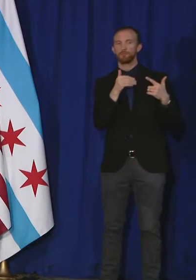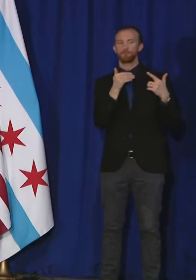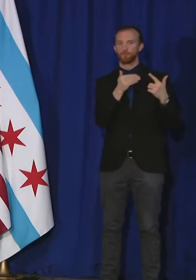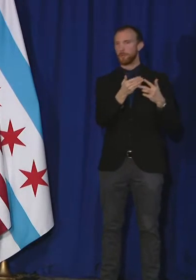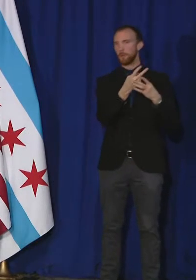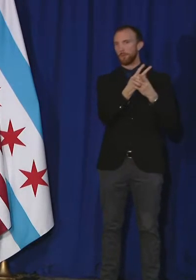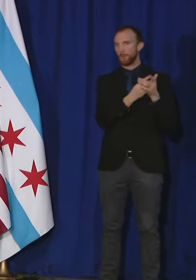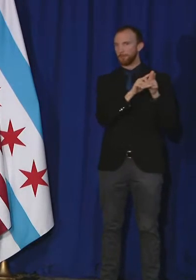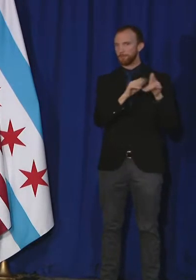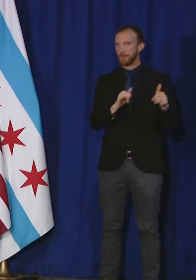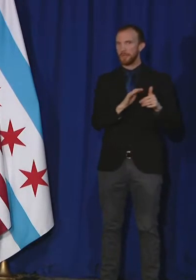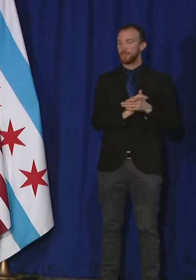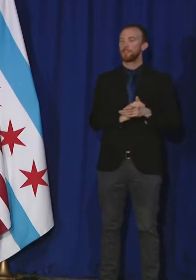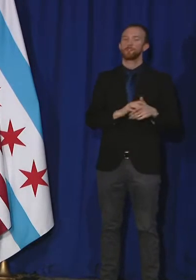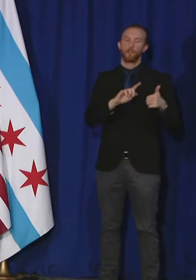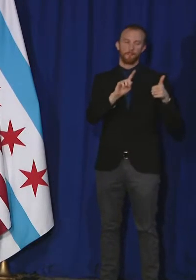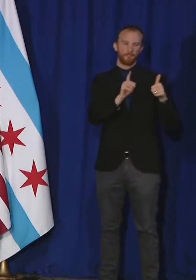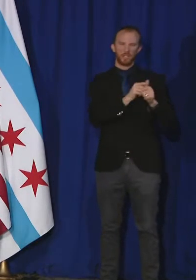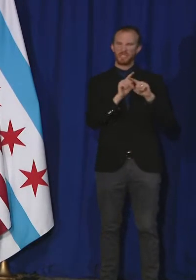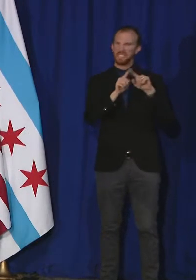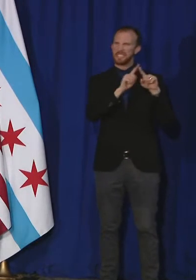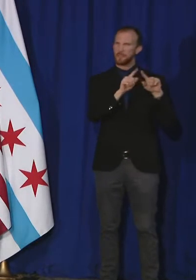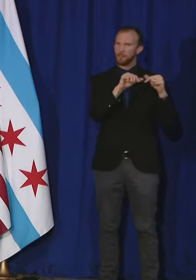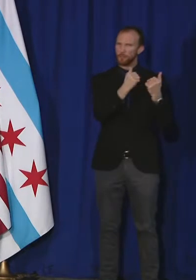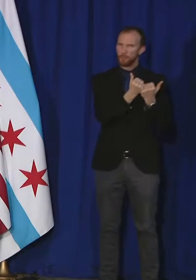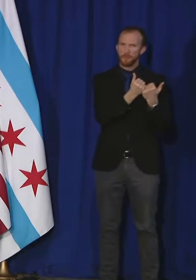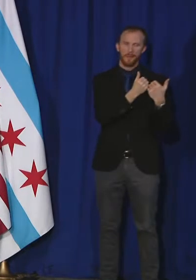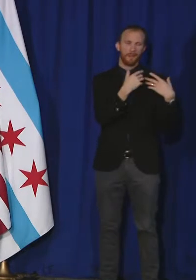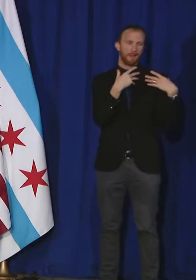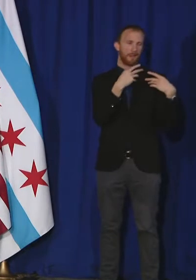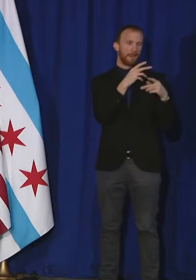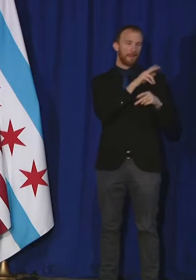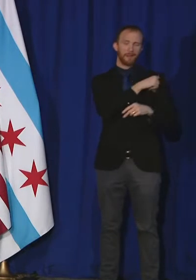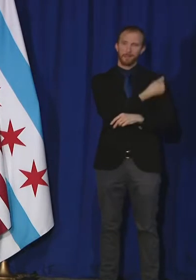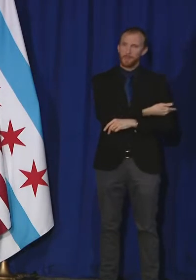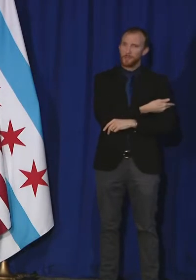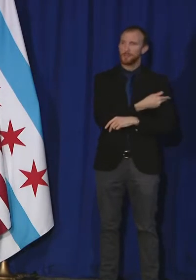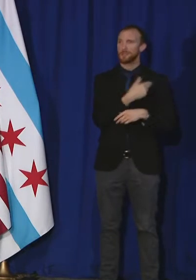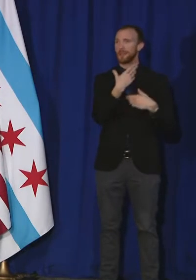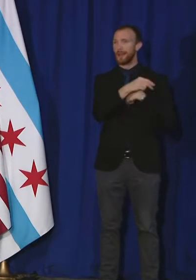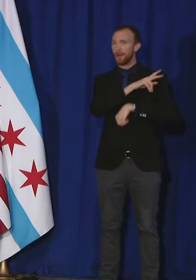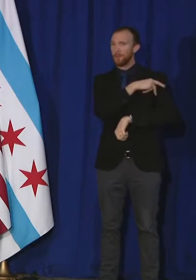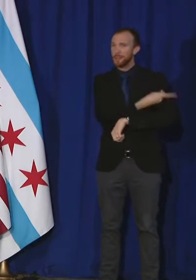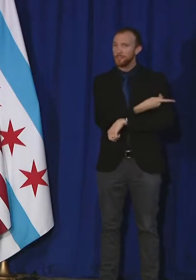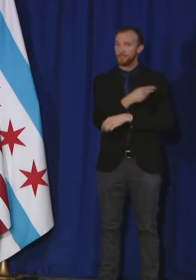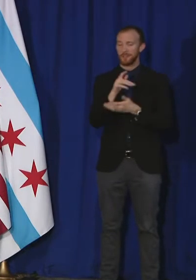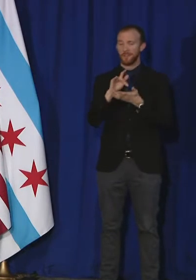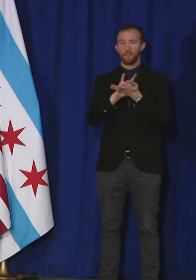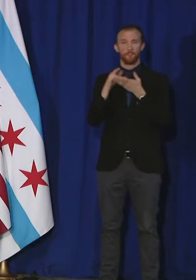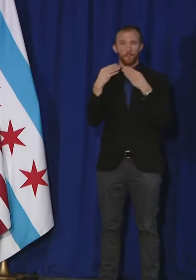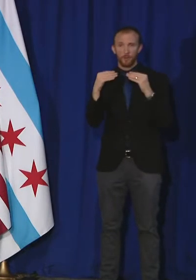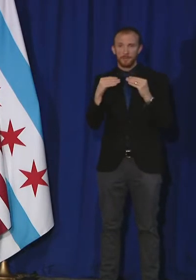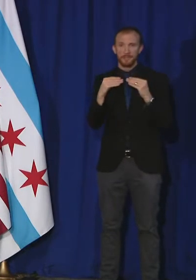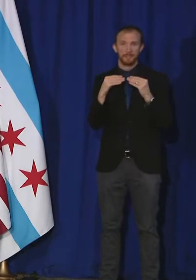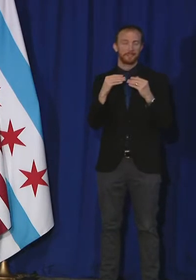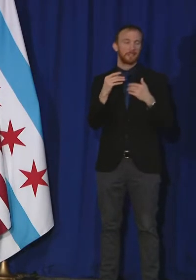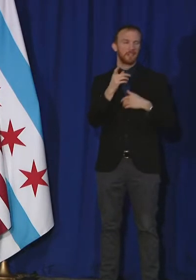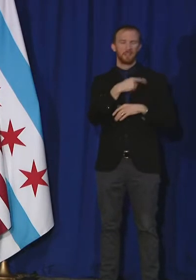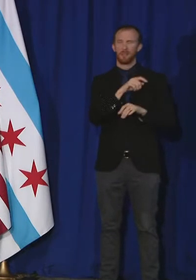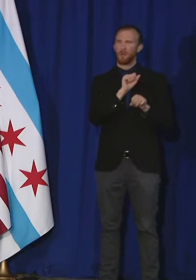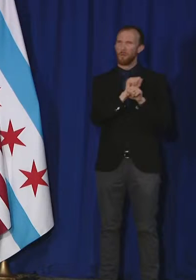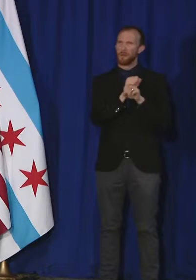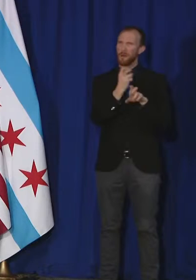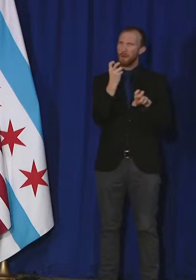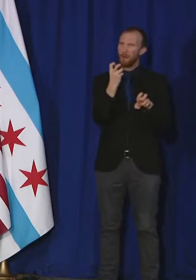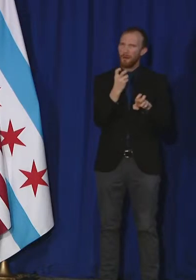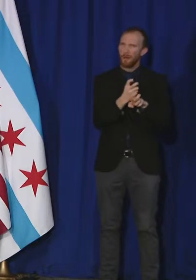staff, all of these partners, our hospitals, our outpatient partners, our pharmacies, are working very hard